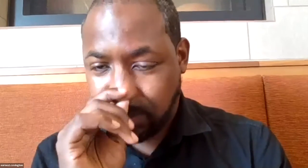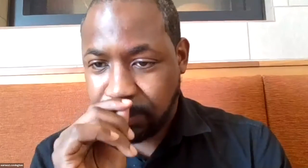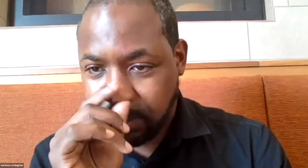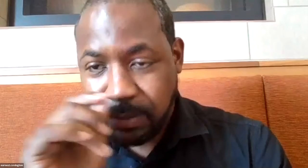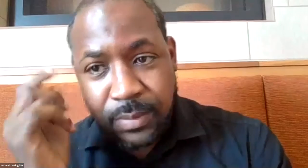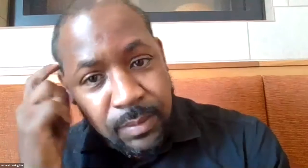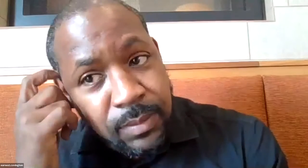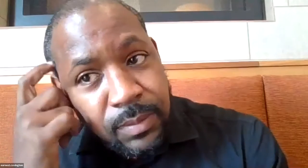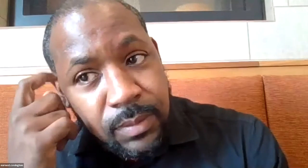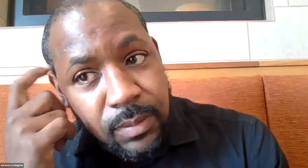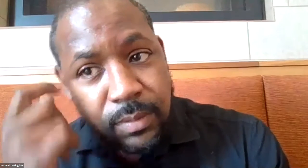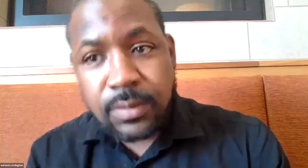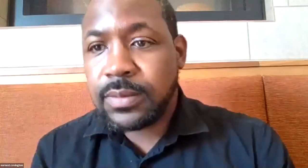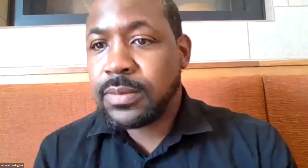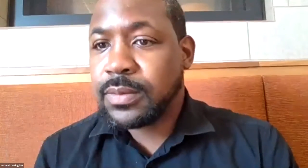And